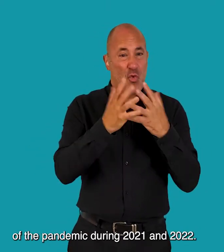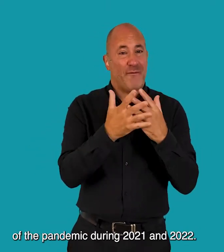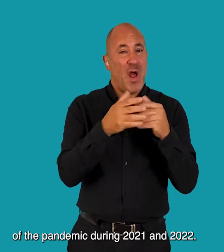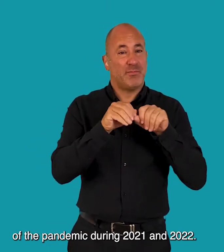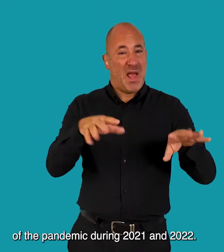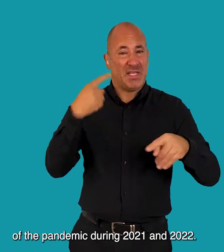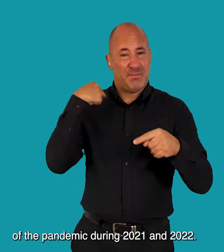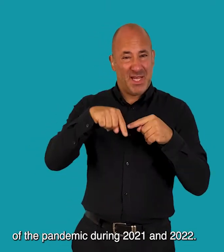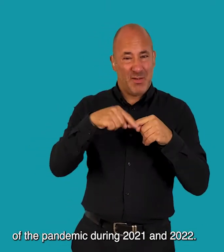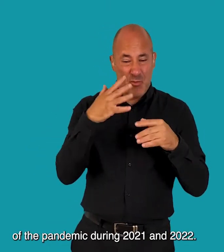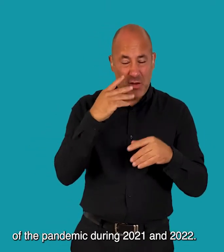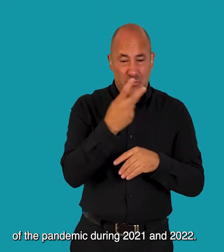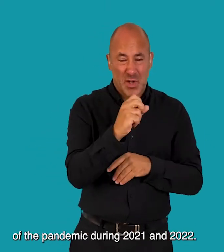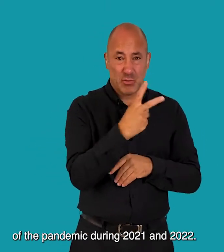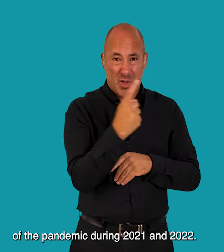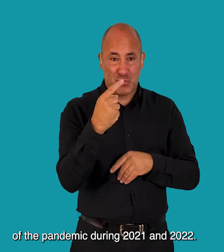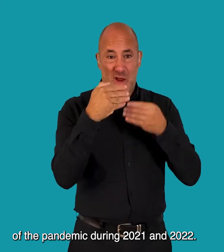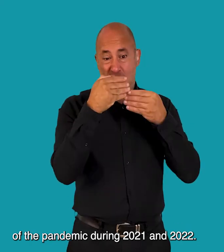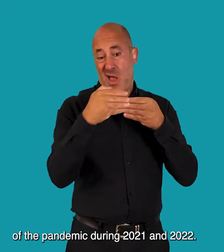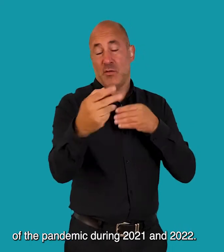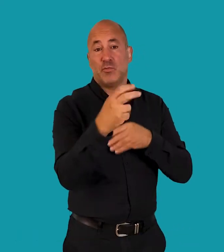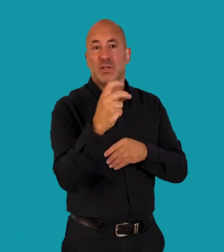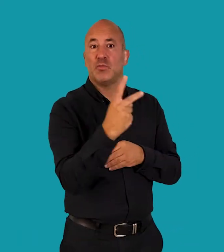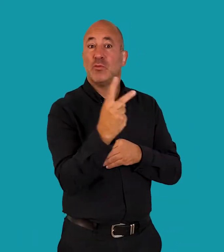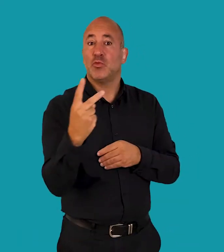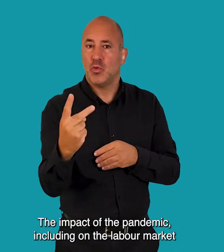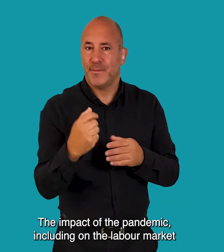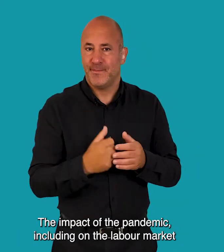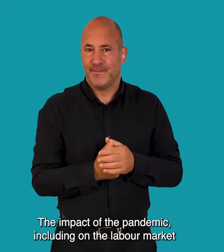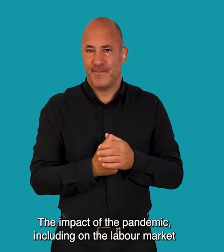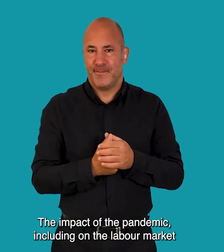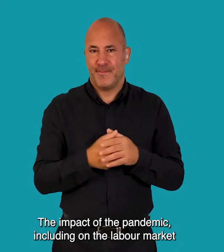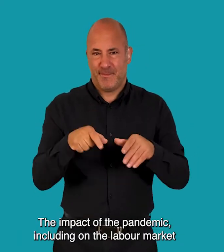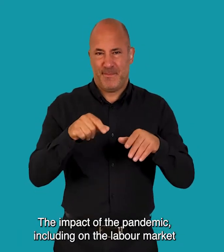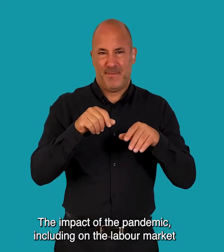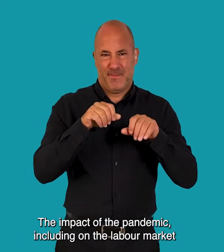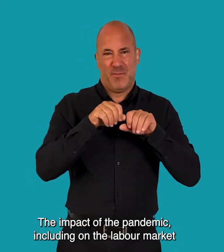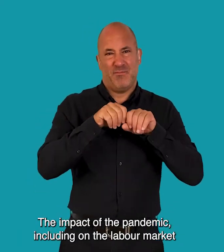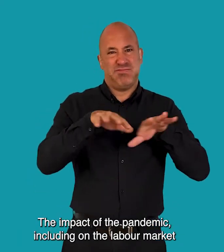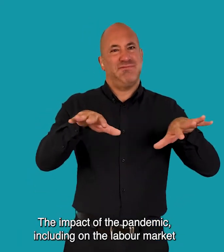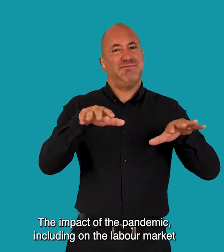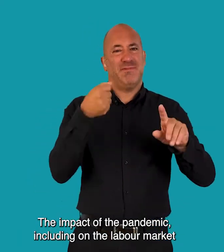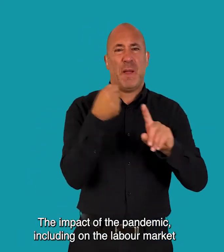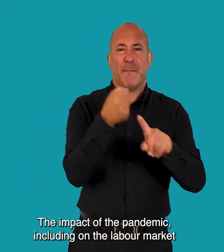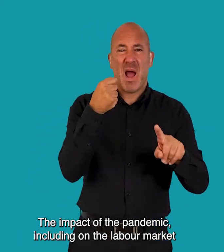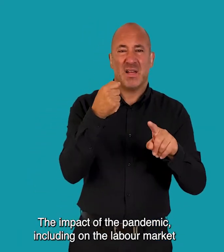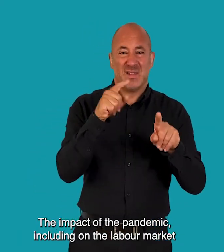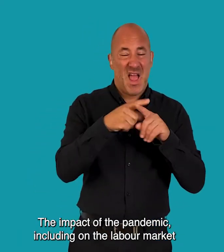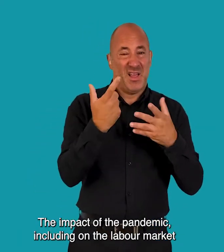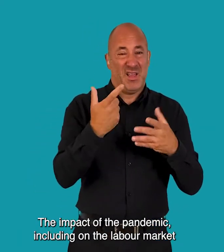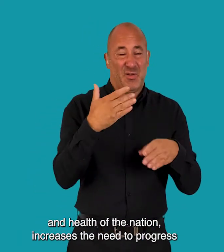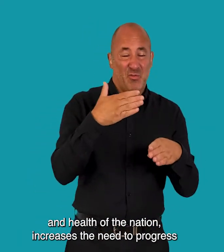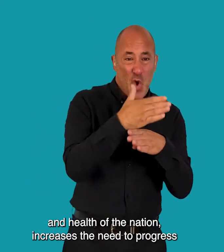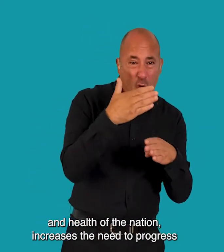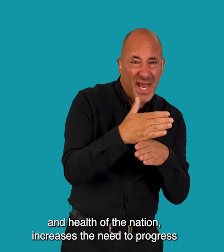during 2021 and 22. The impact of the pandemic, including on the labour market and health of the